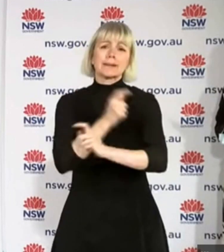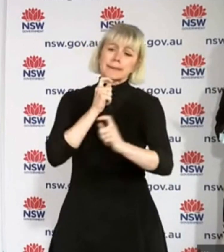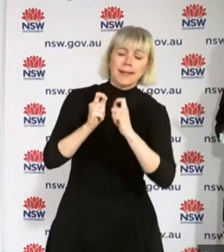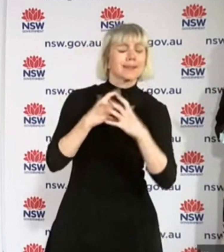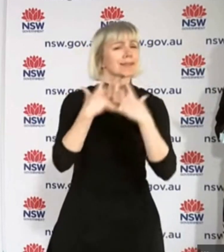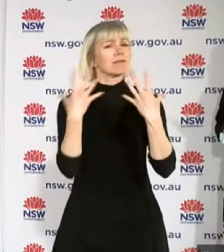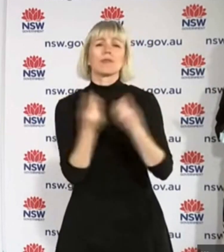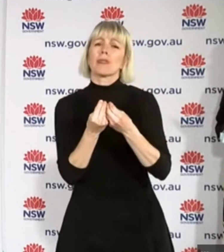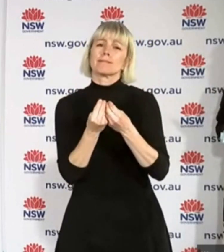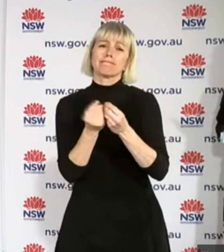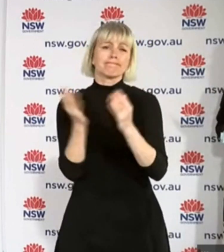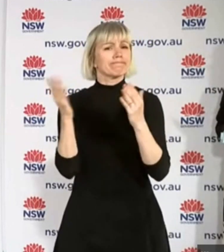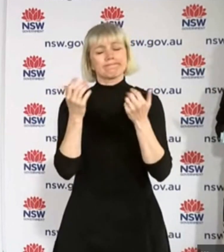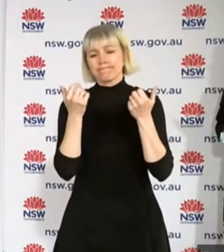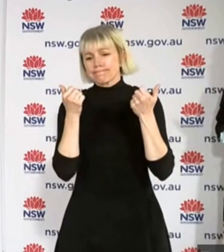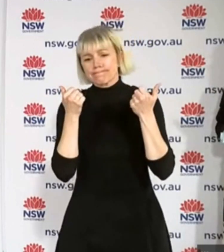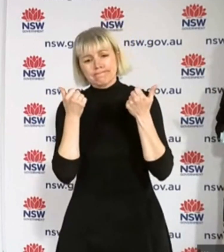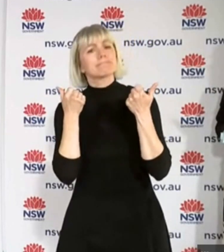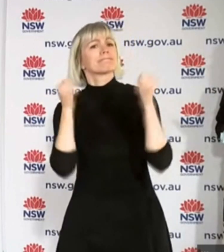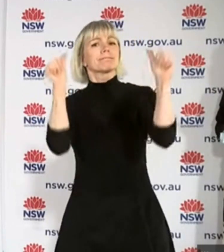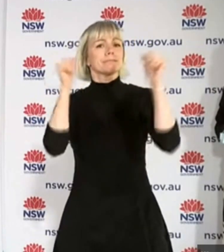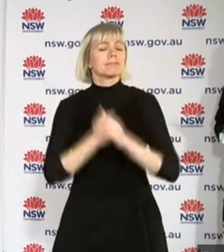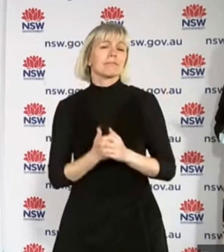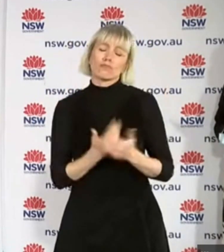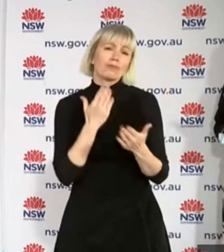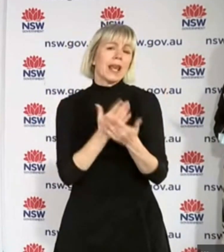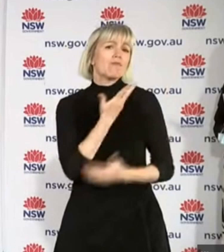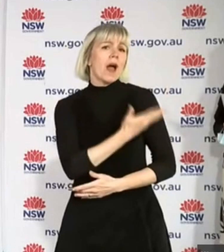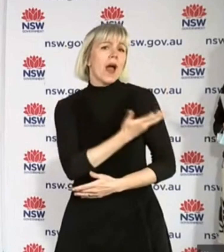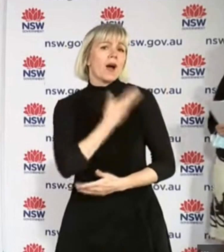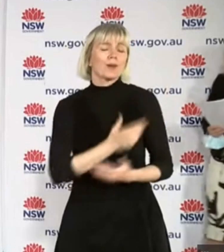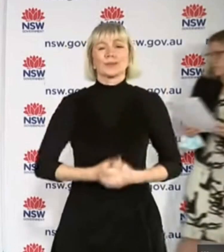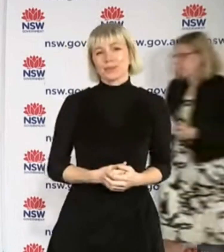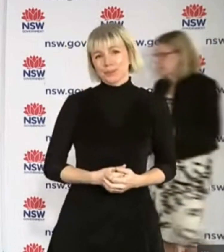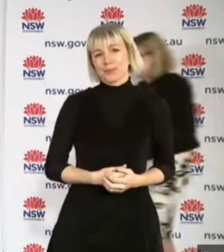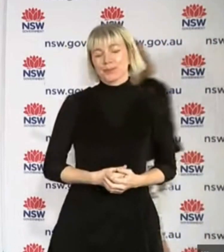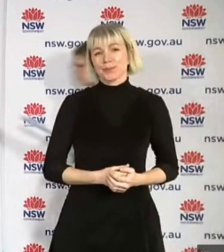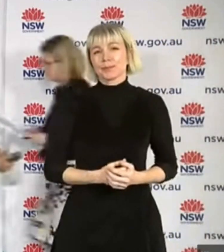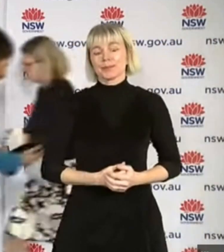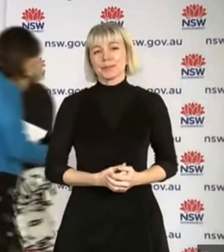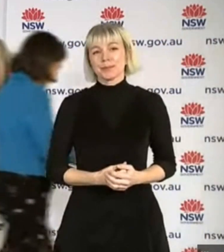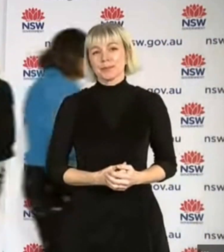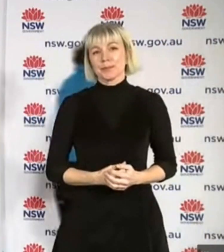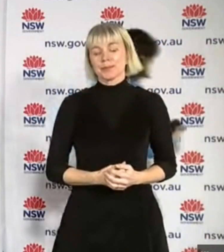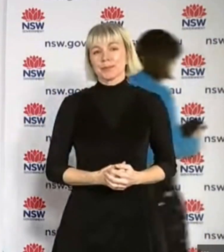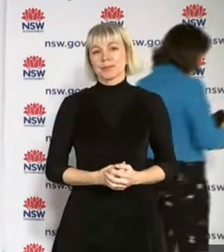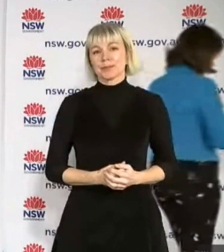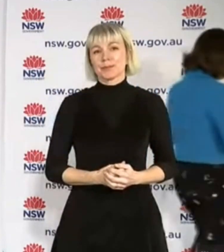forward to enjoying those things in life we've been excluded from for too long. Thank you.